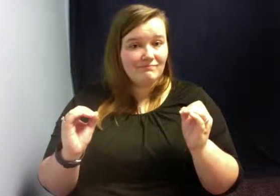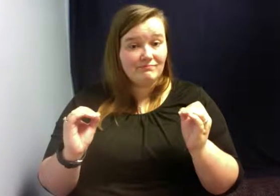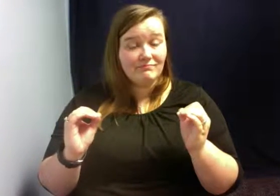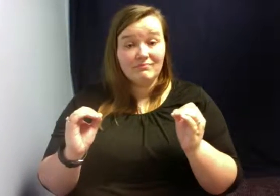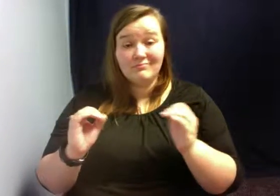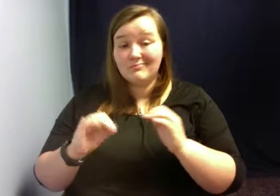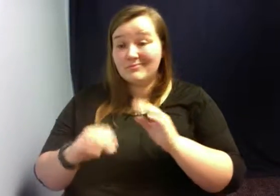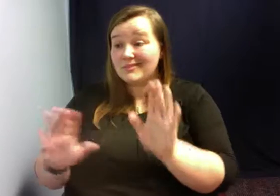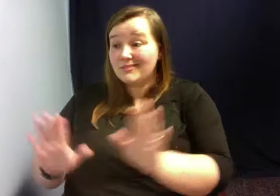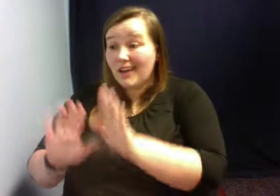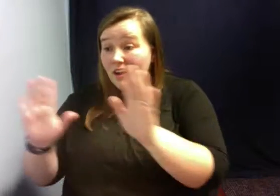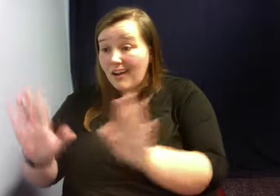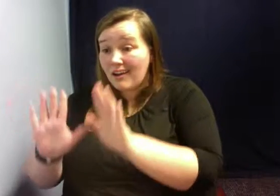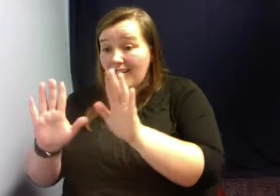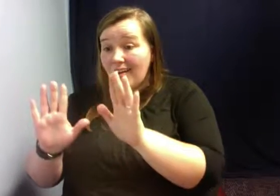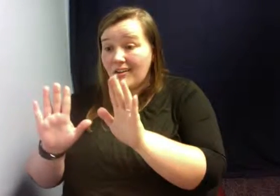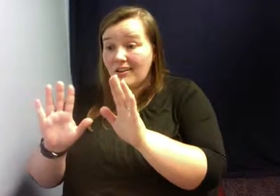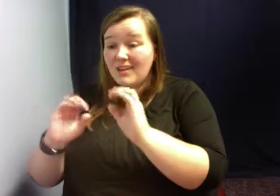No meals on Saturday.